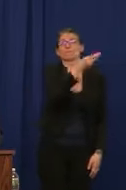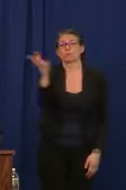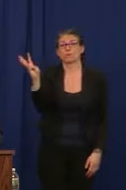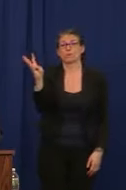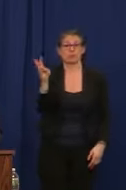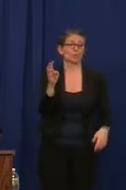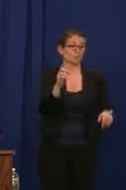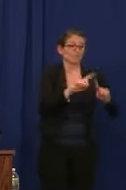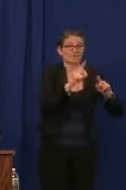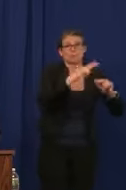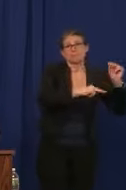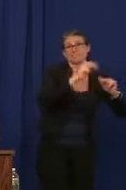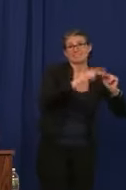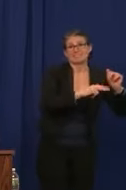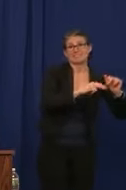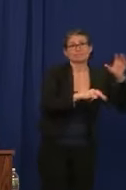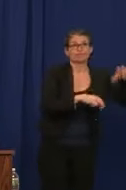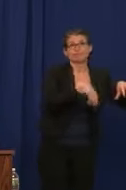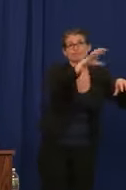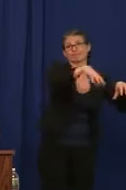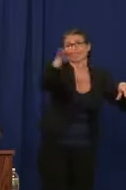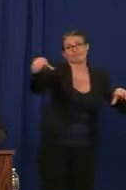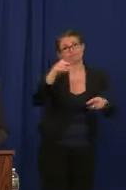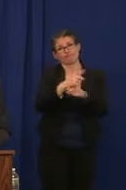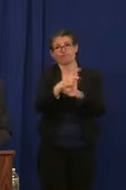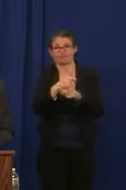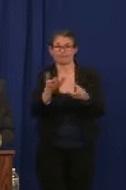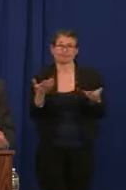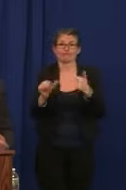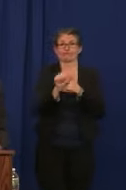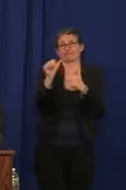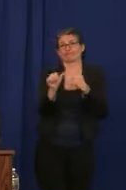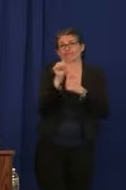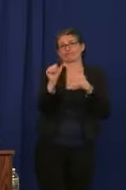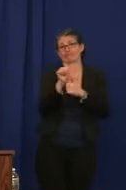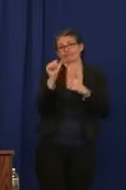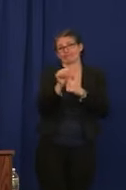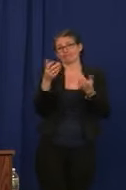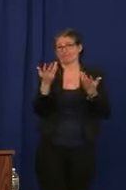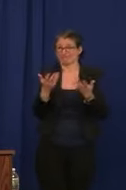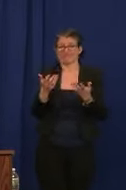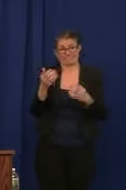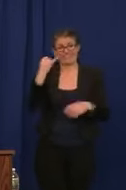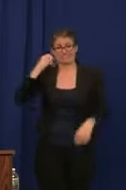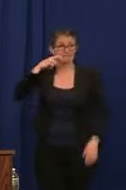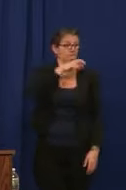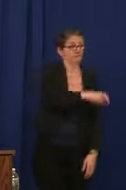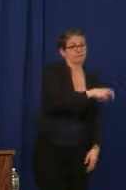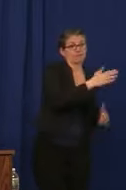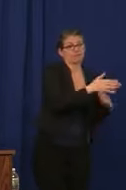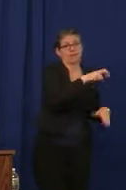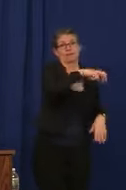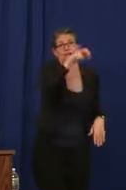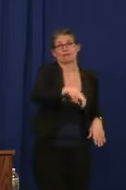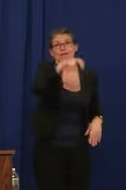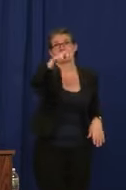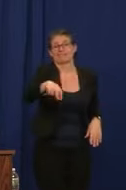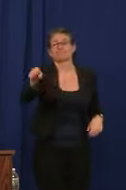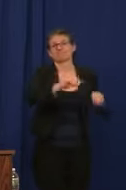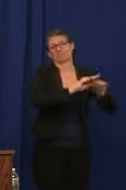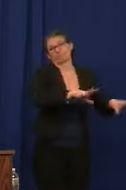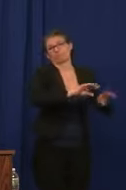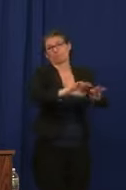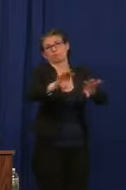spread. That's a risk. One of the reasons why over a month ago, Maine CDC put out guidance